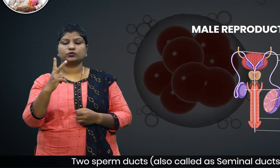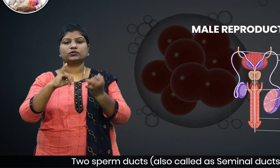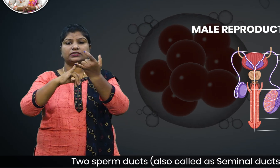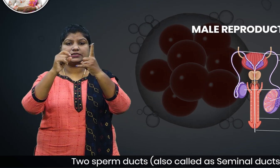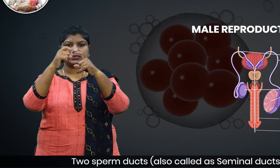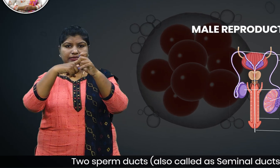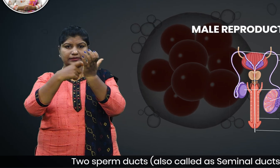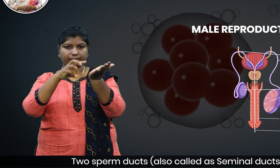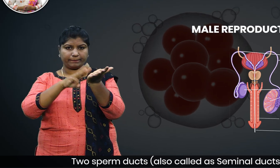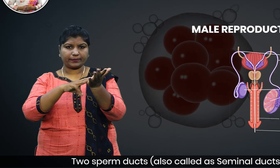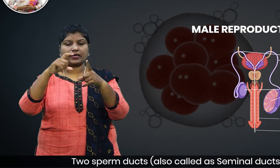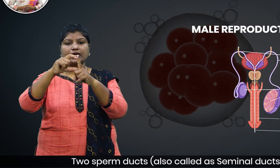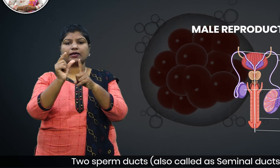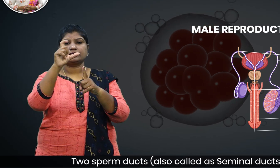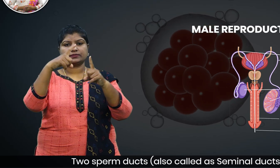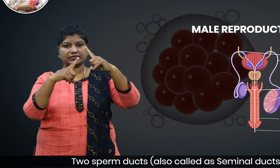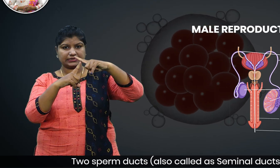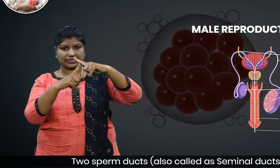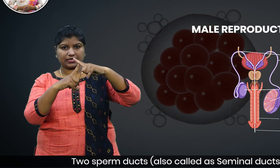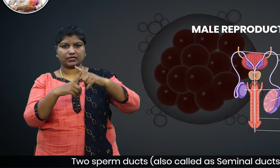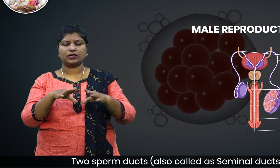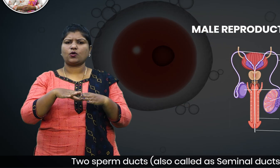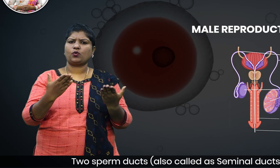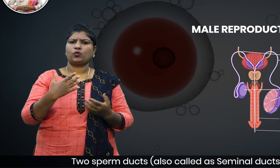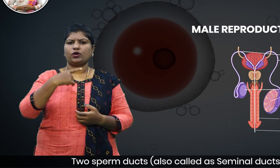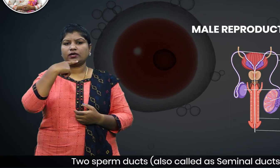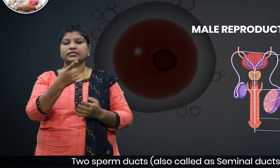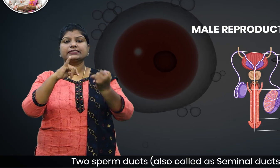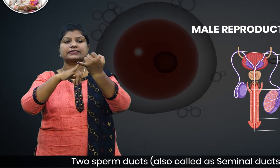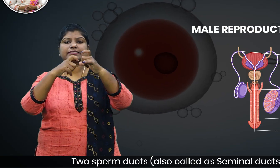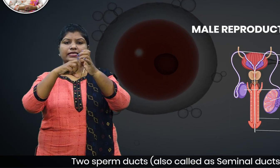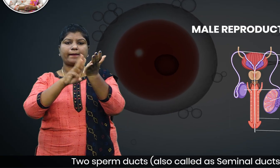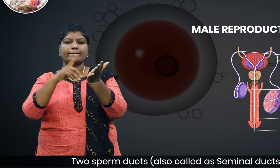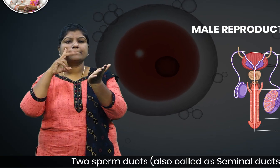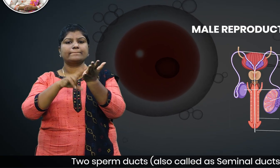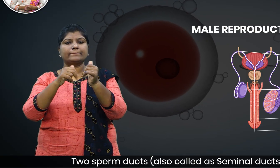ducts, also called as seminal ducts,